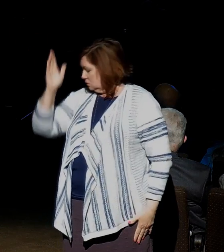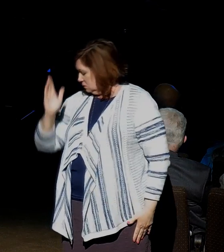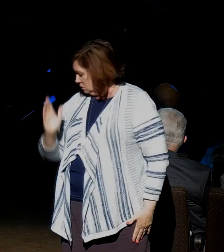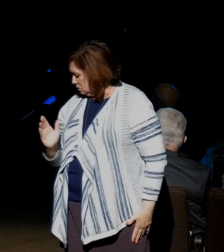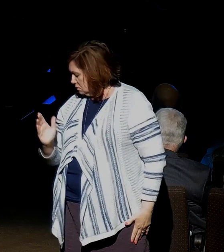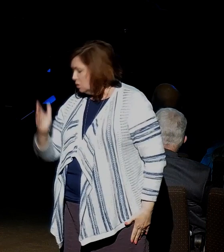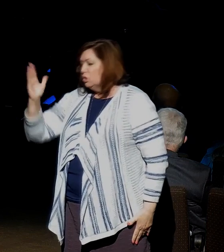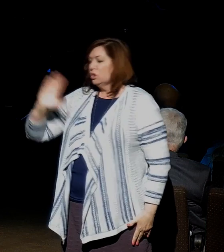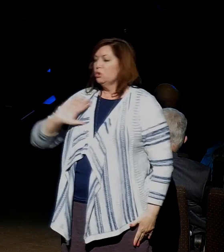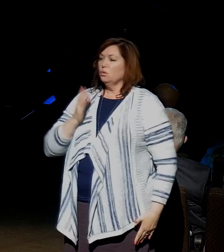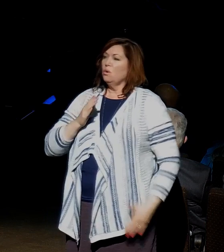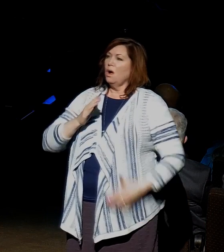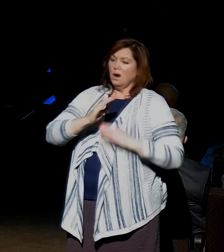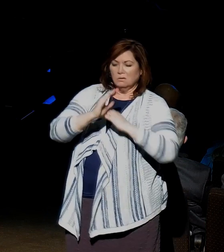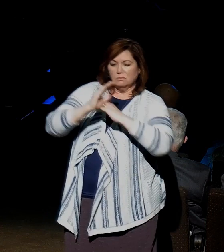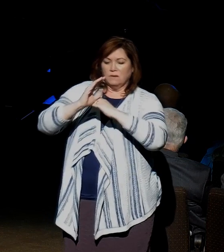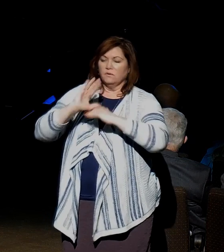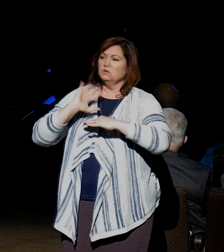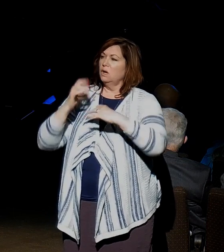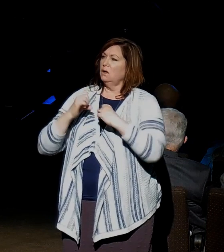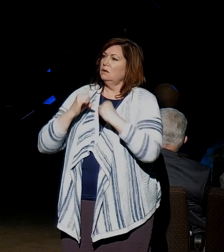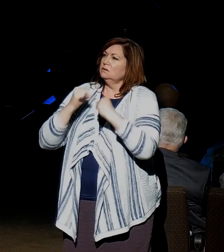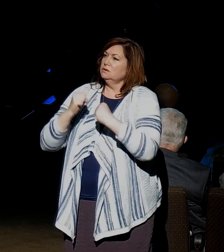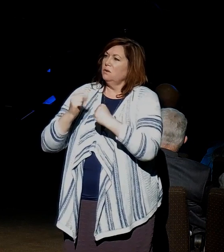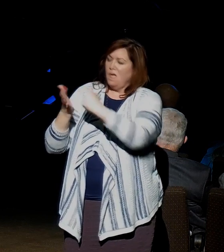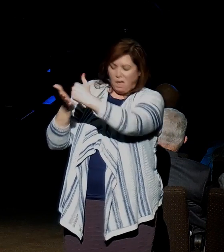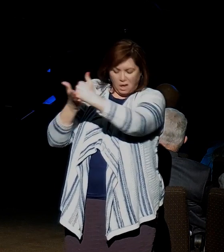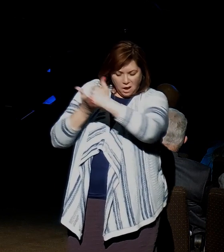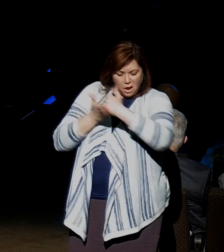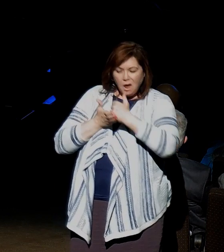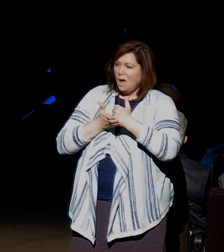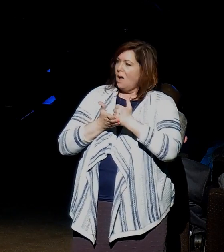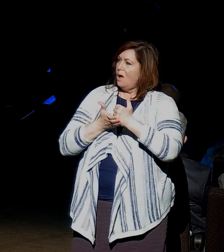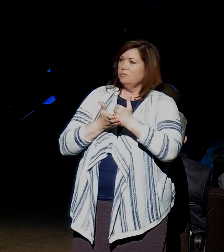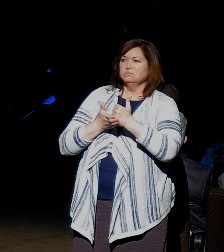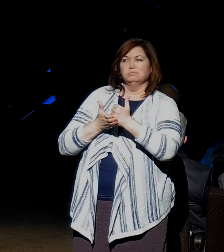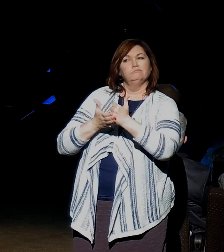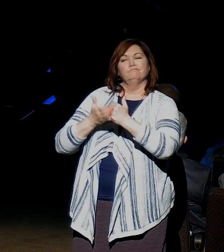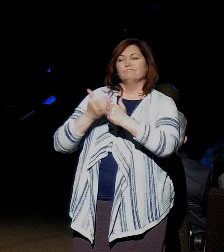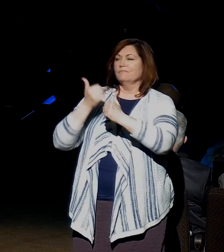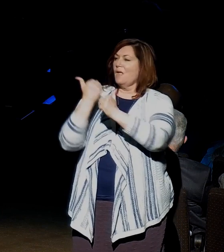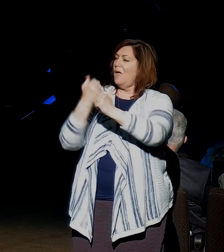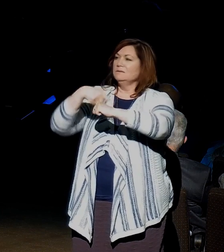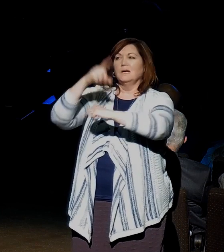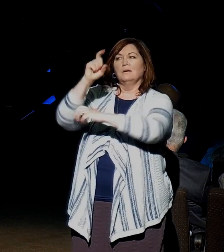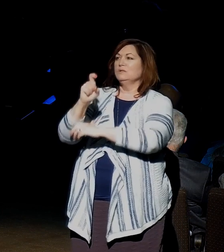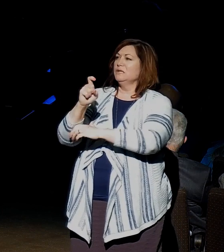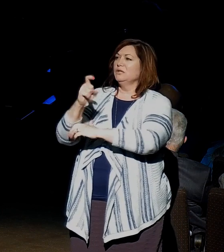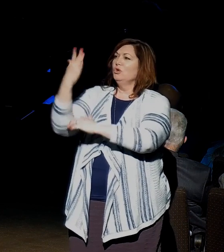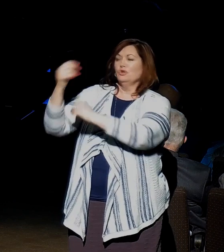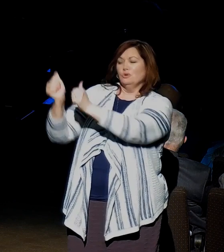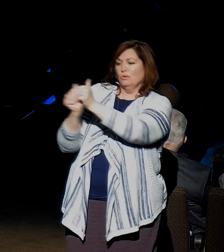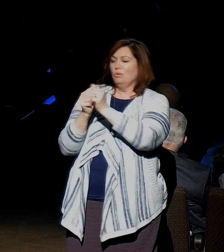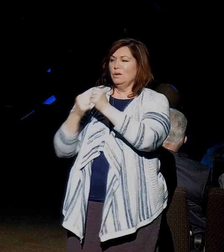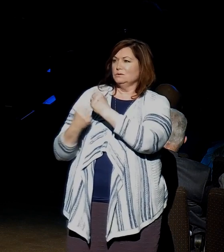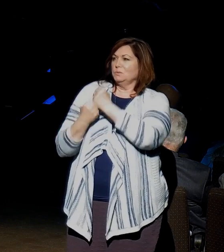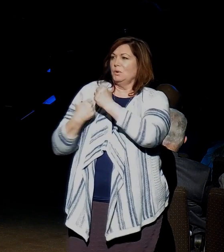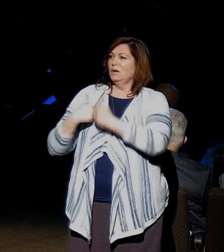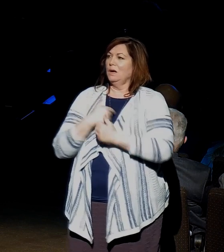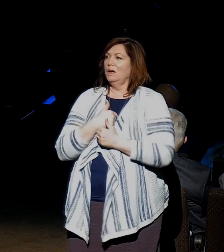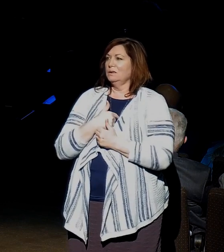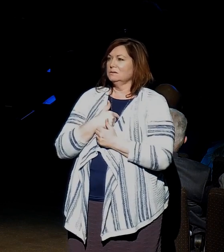strength, a very present help in trouble. The Lord of hosts is with us. The God of Jacob is our refuge.